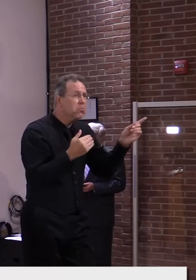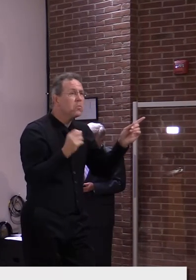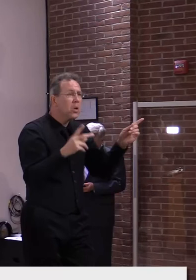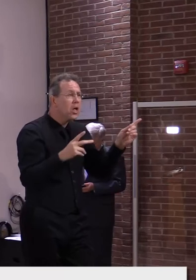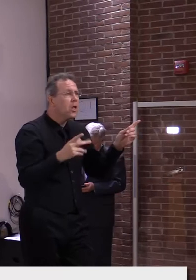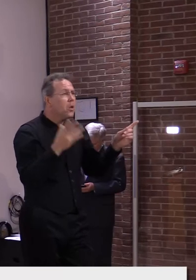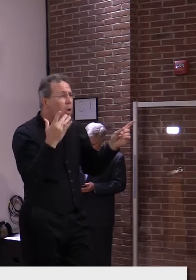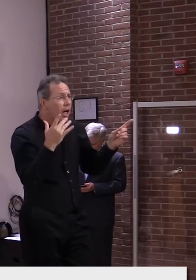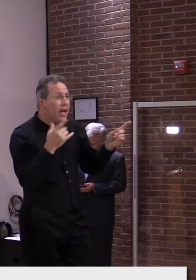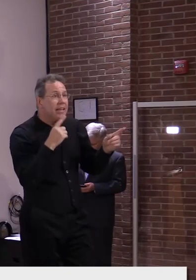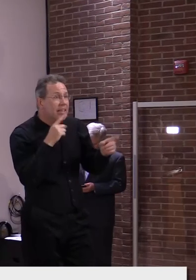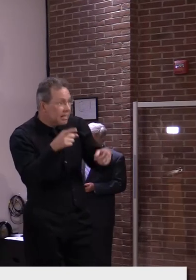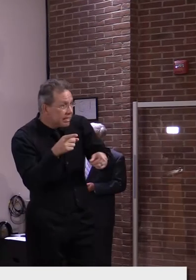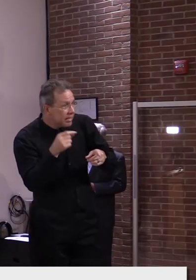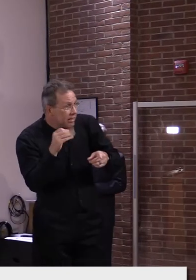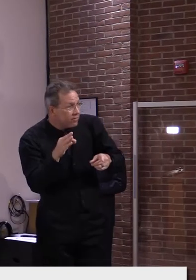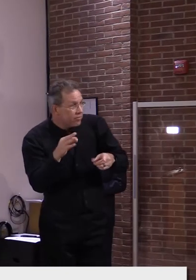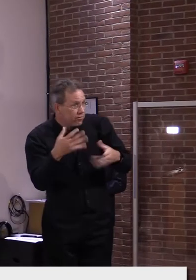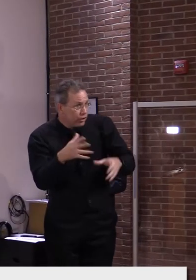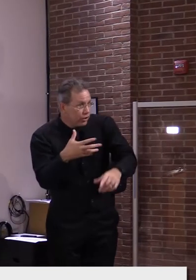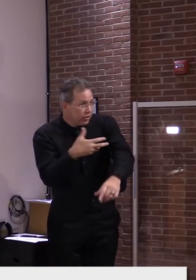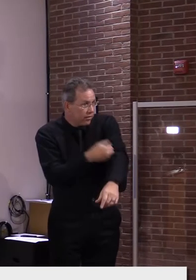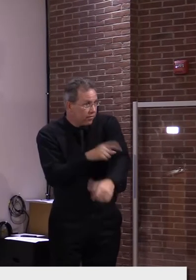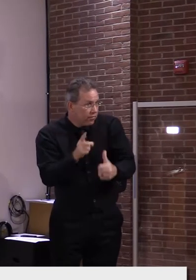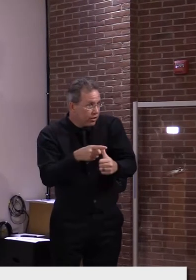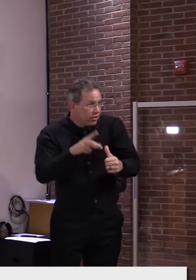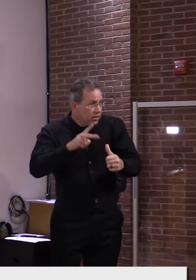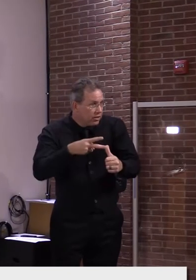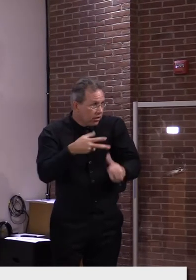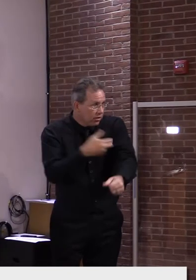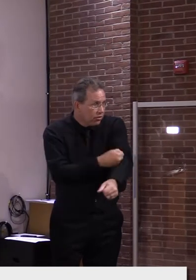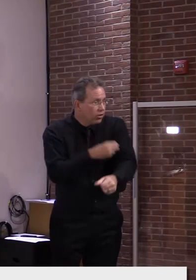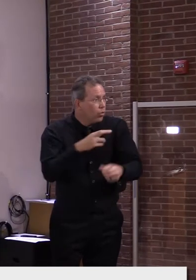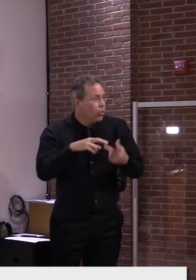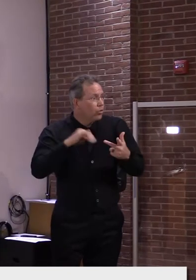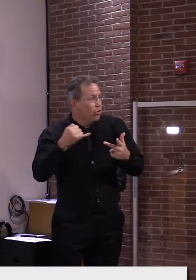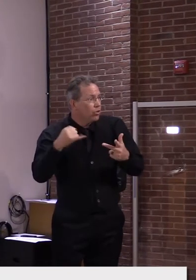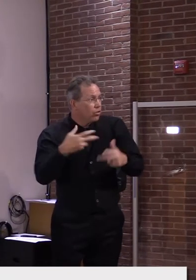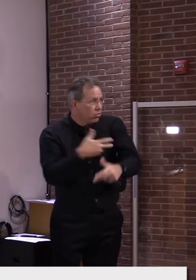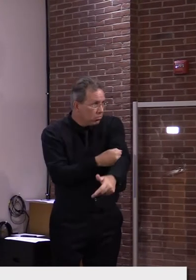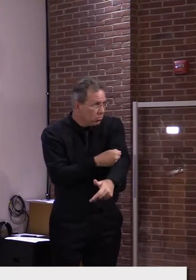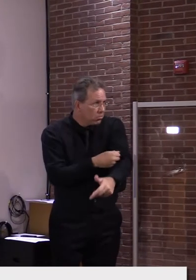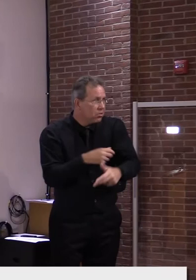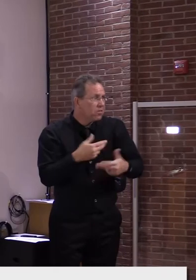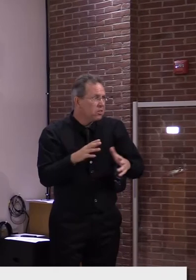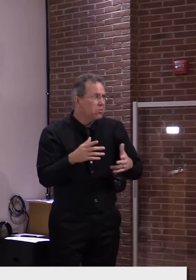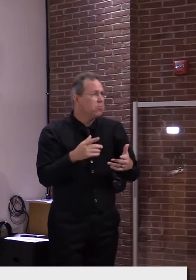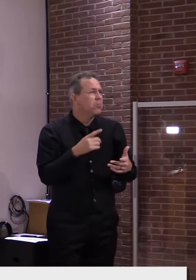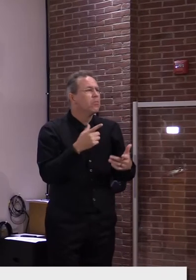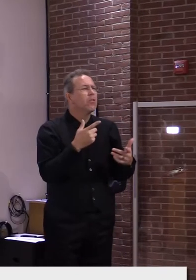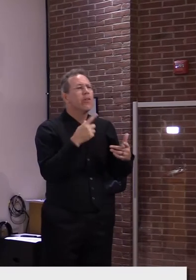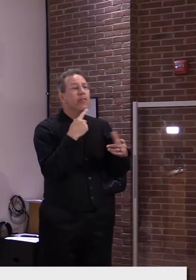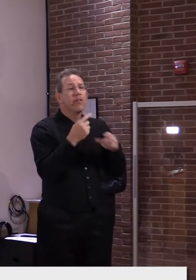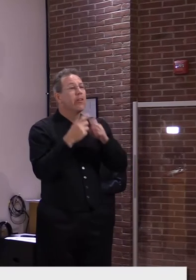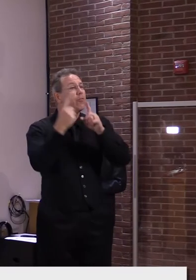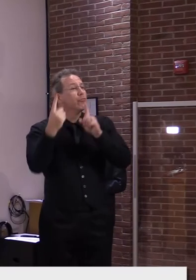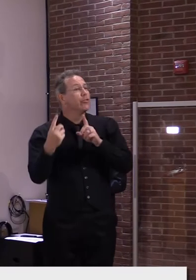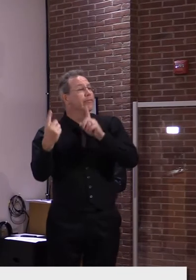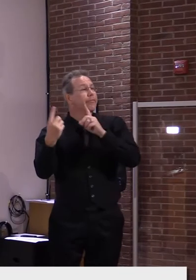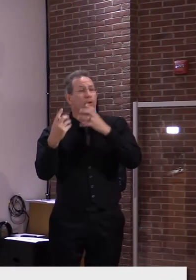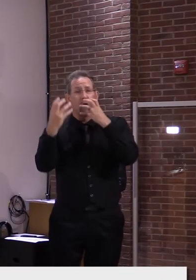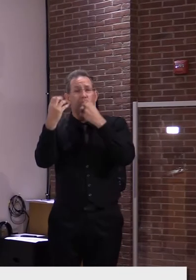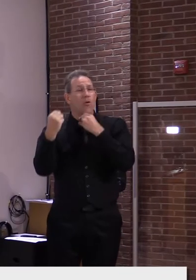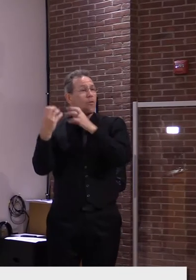transmitting virus from you to another person if you are fully vaccinated is very, very small. And